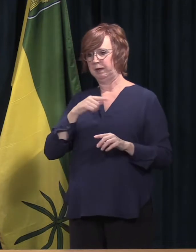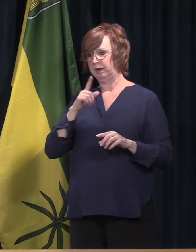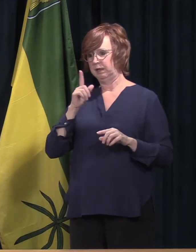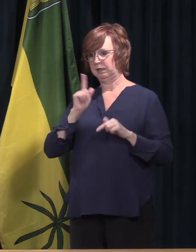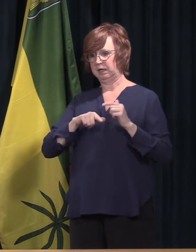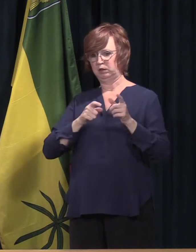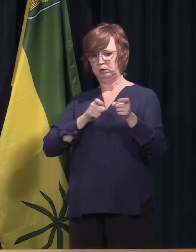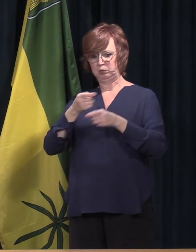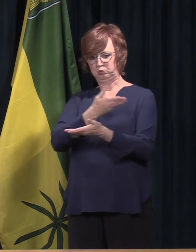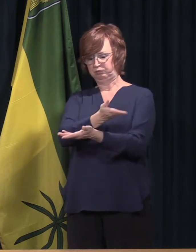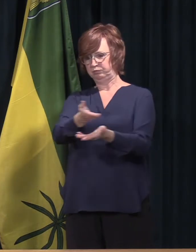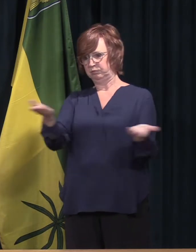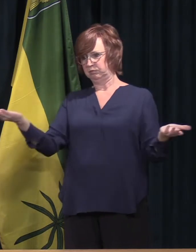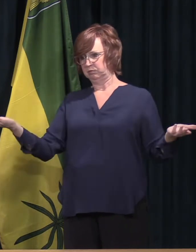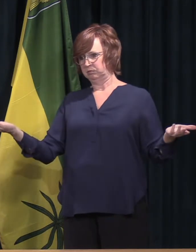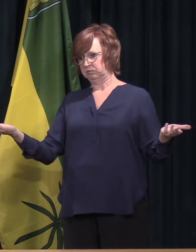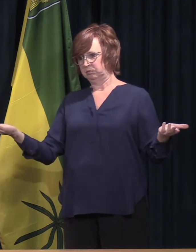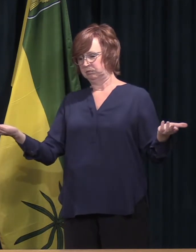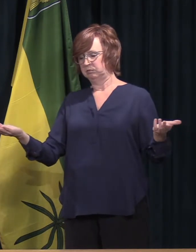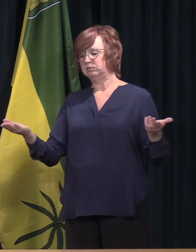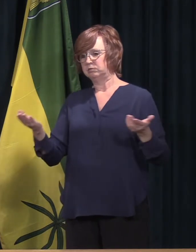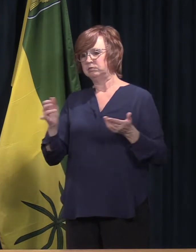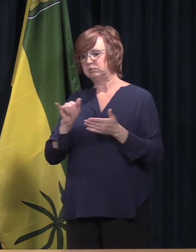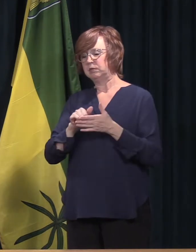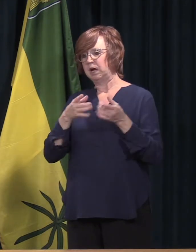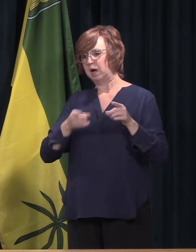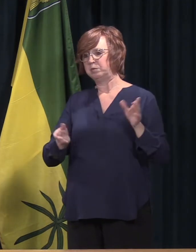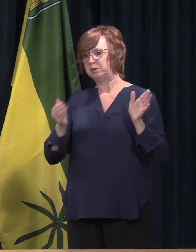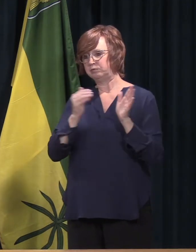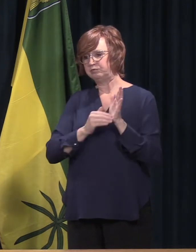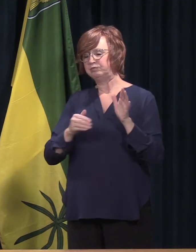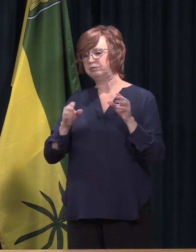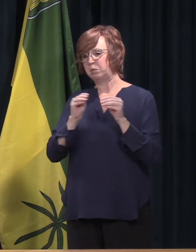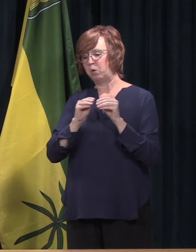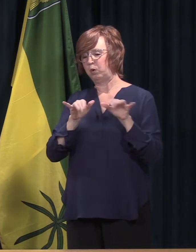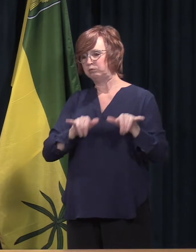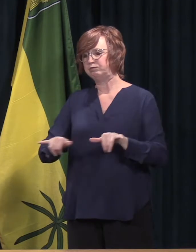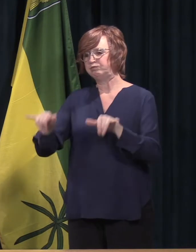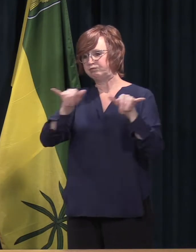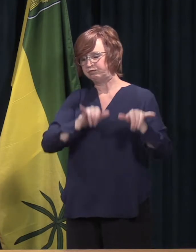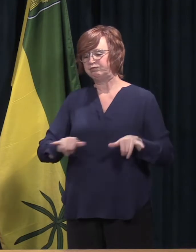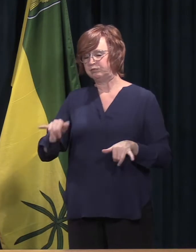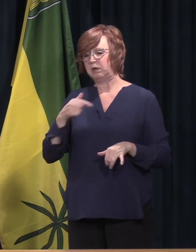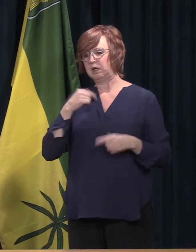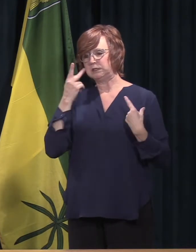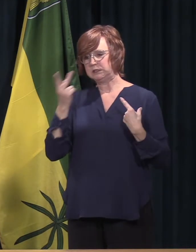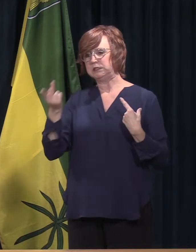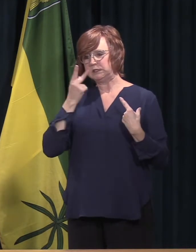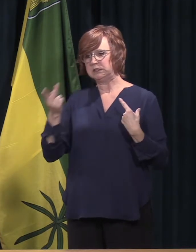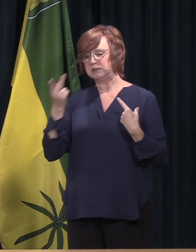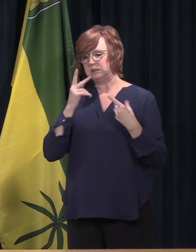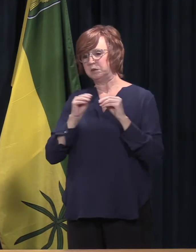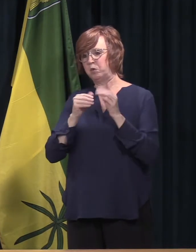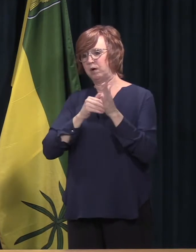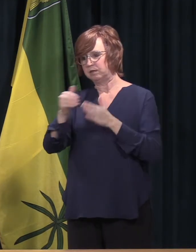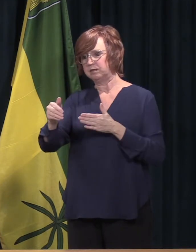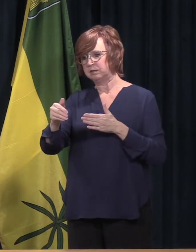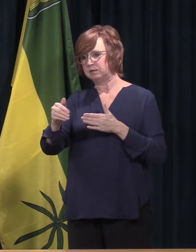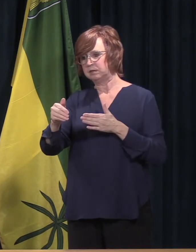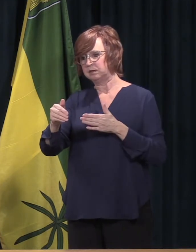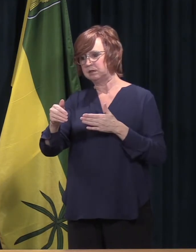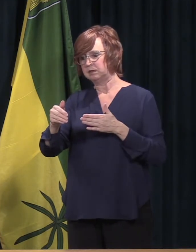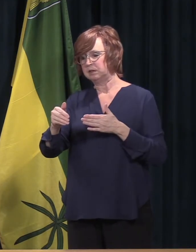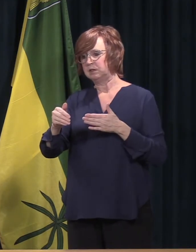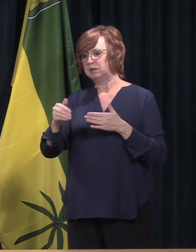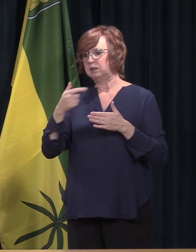of this is becoming more and more common. It will become even more common, and we want to prevent this taking off in a